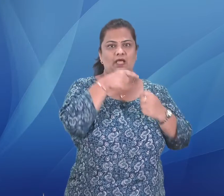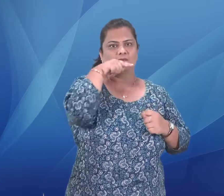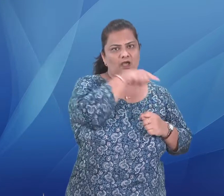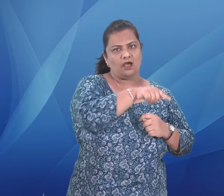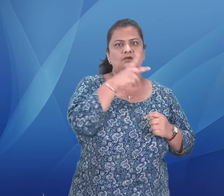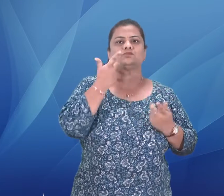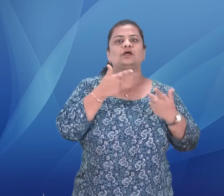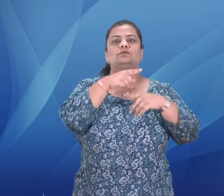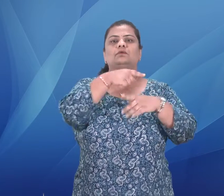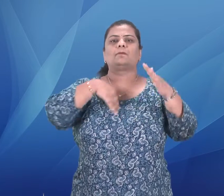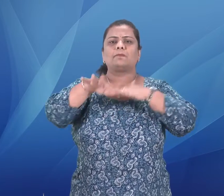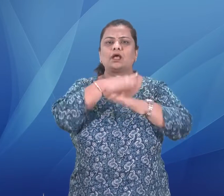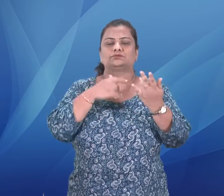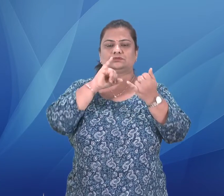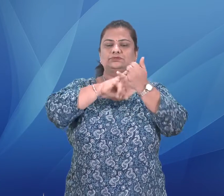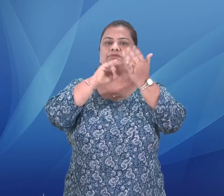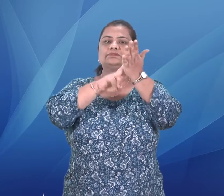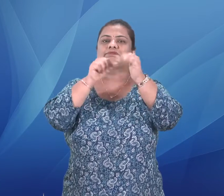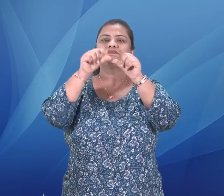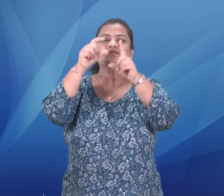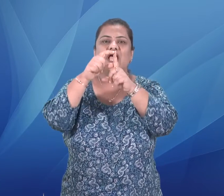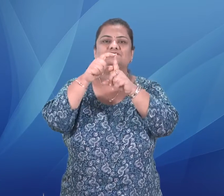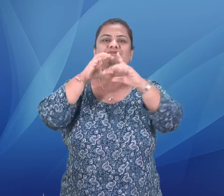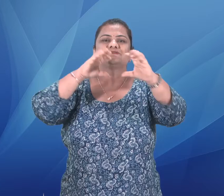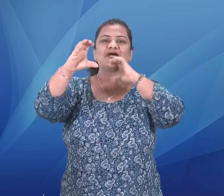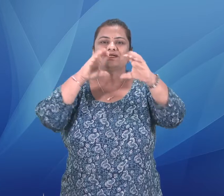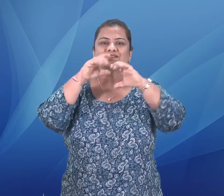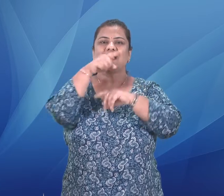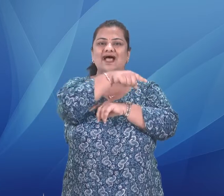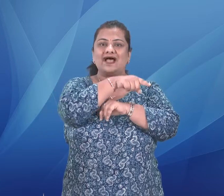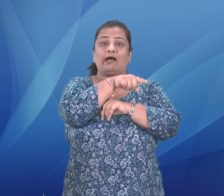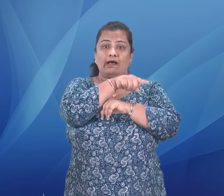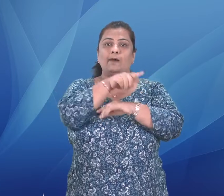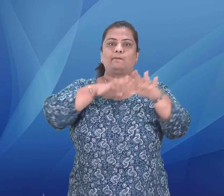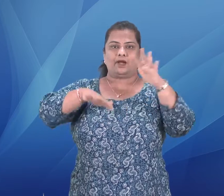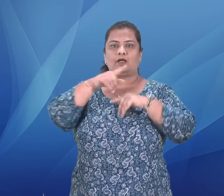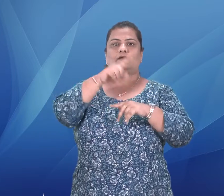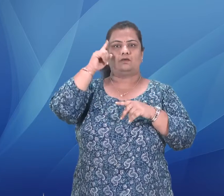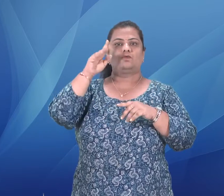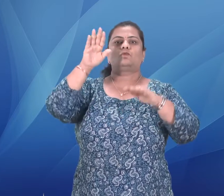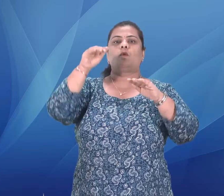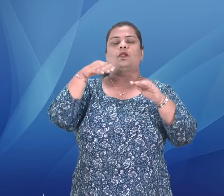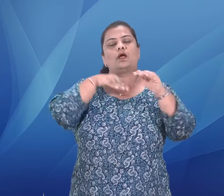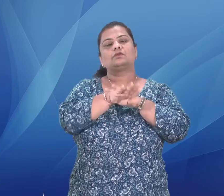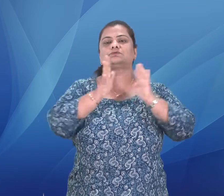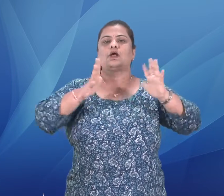Sign Language. As Hollywood celebrates Coda, the Oscar winning Best Picture that depicts the struggles of a mostly deaf